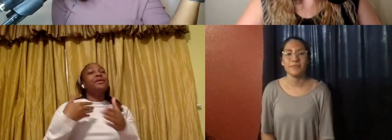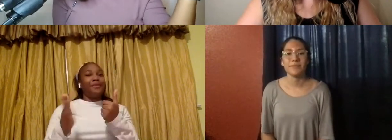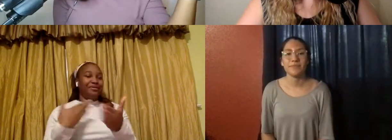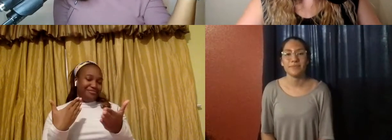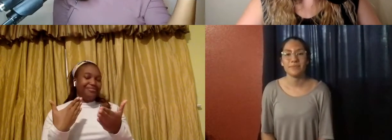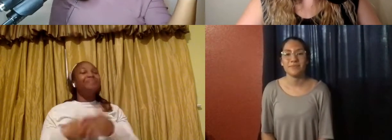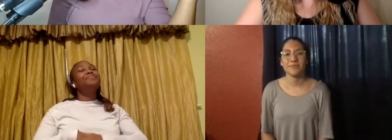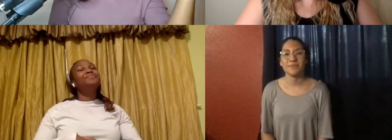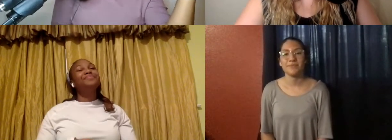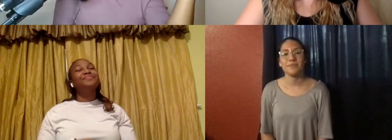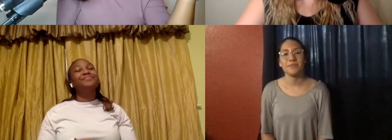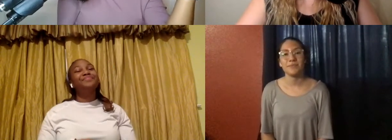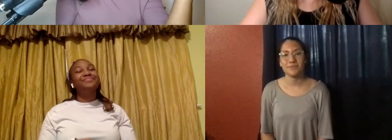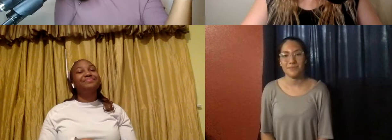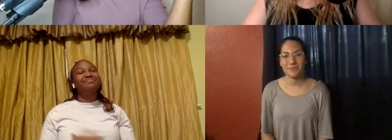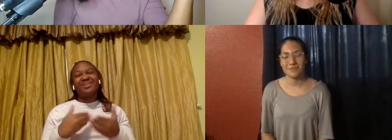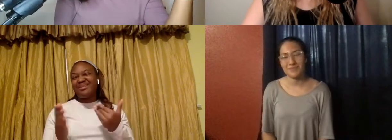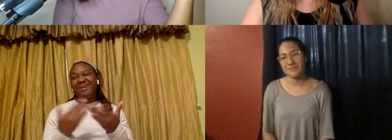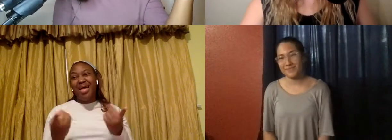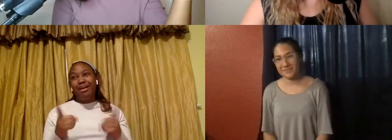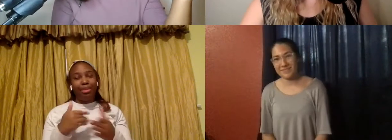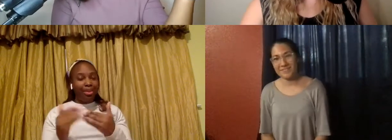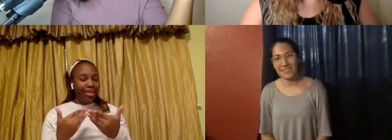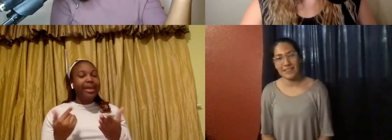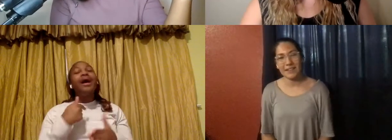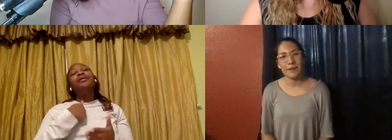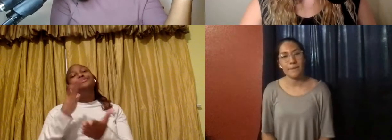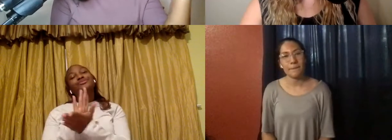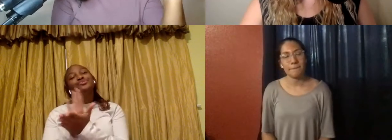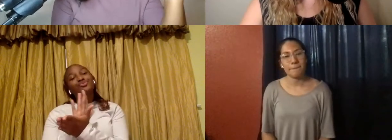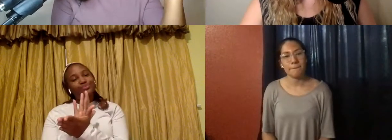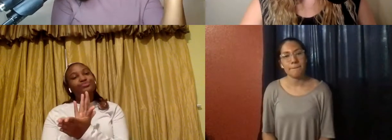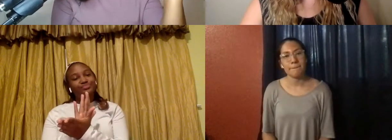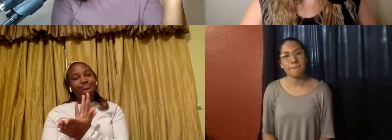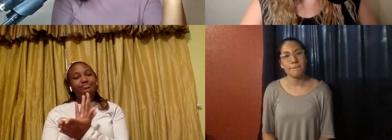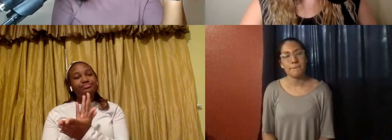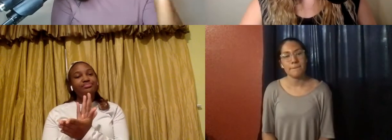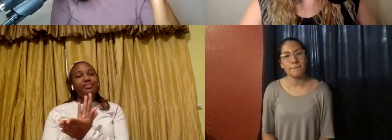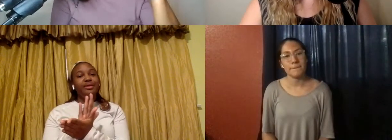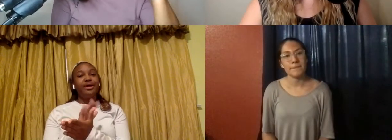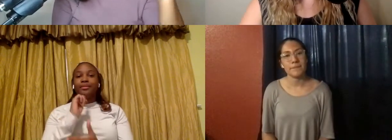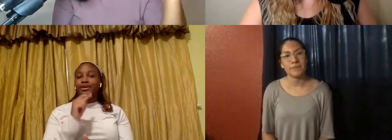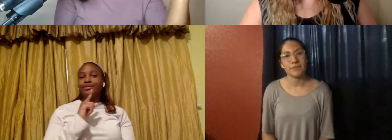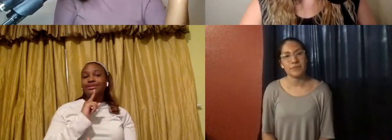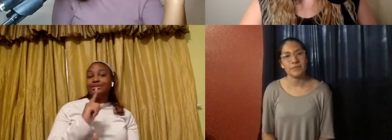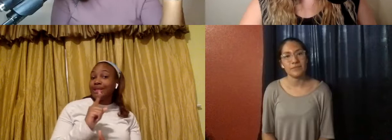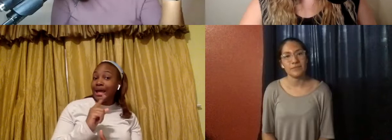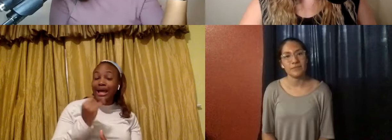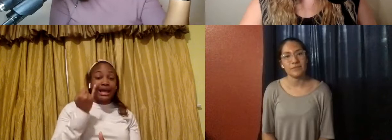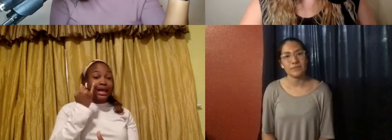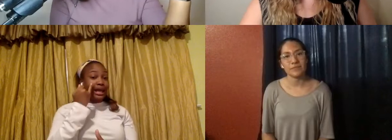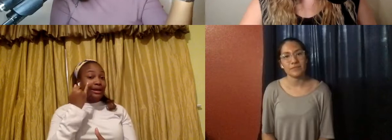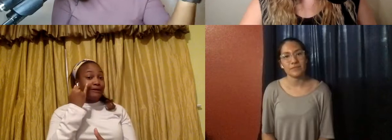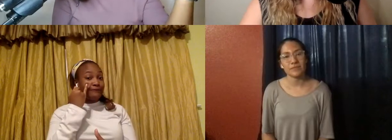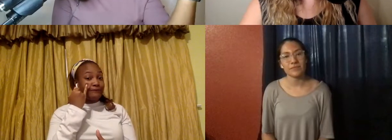it is. I was in school. I won't say if it was graduate school or bachelor's because that'll